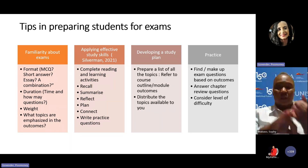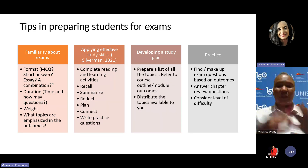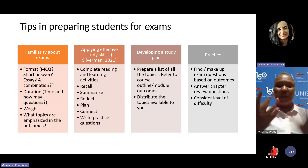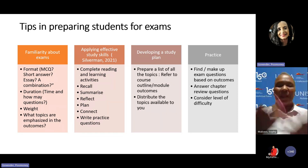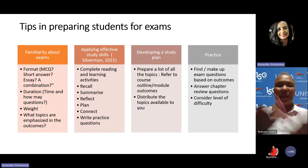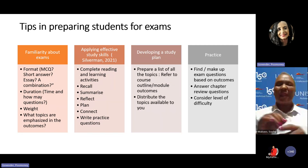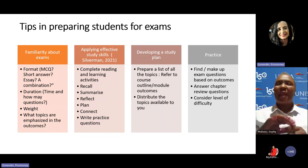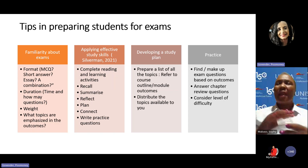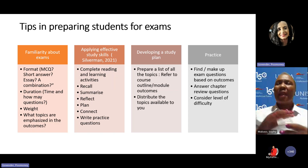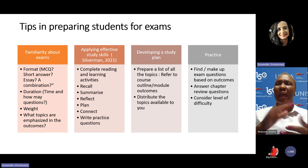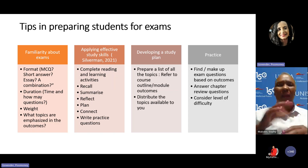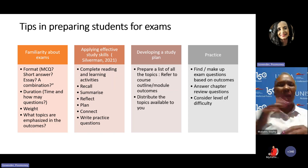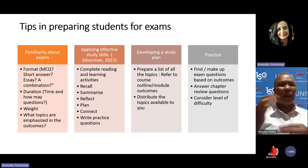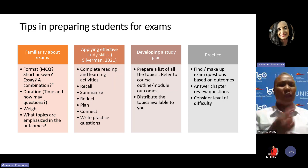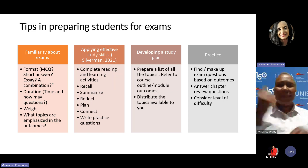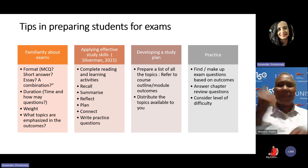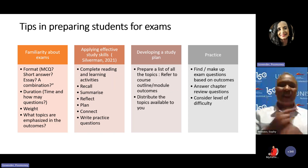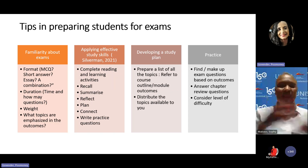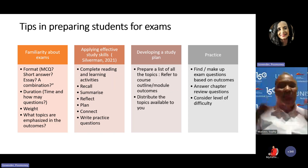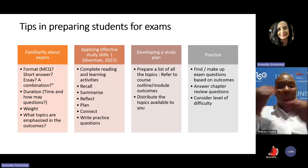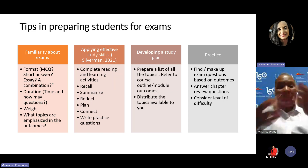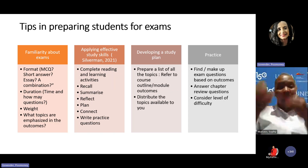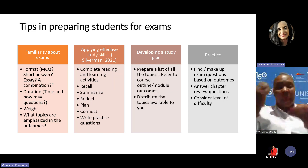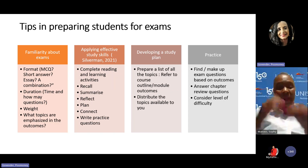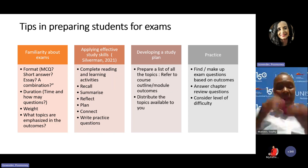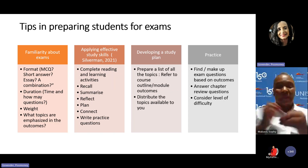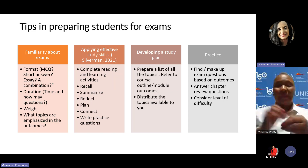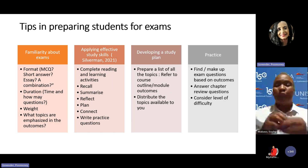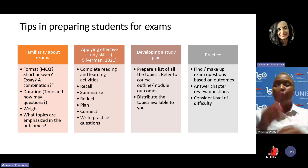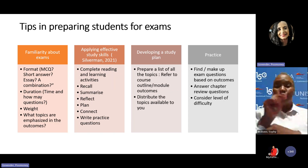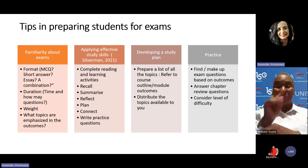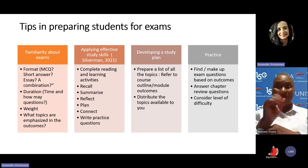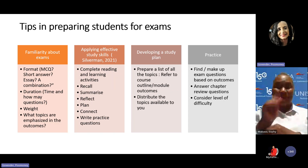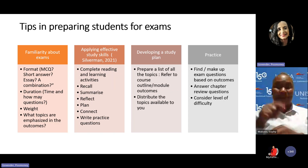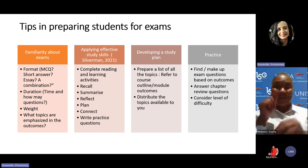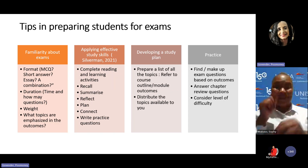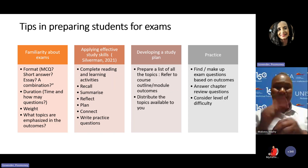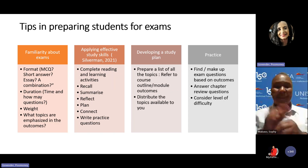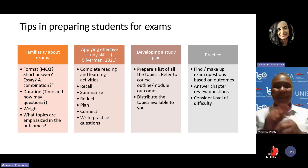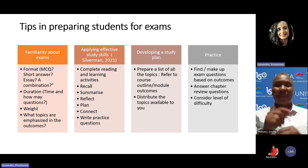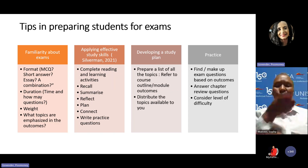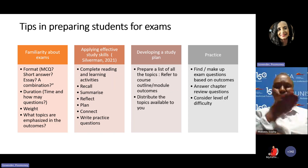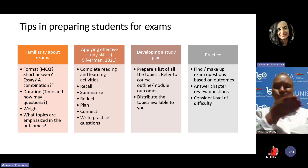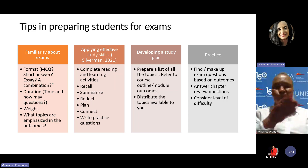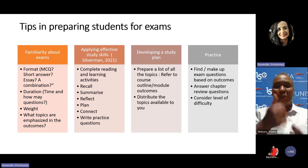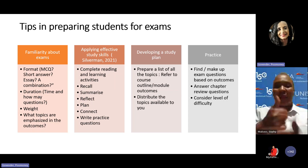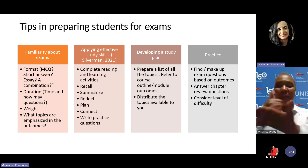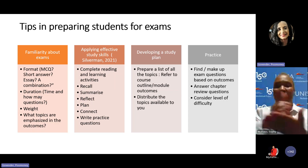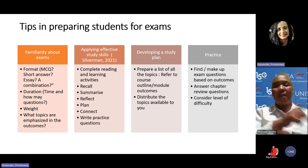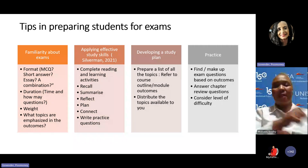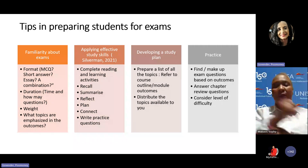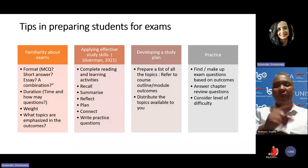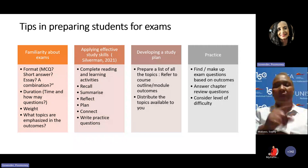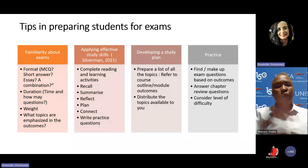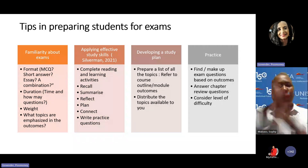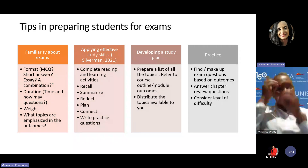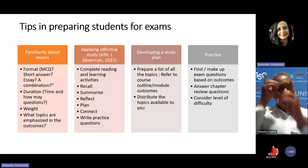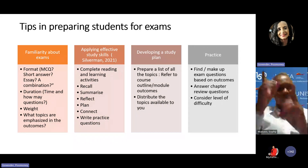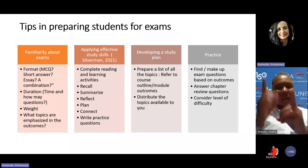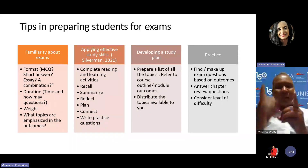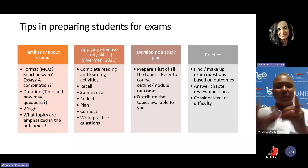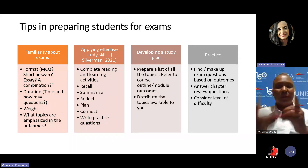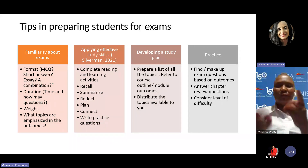every learning unit has unit outcomes. The outcomes are there to help you to decide what